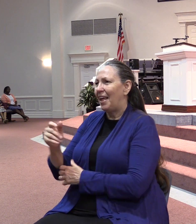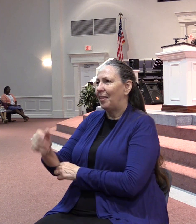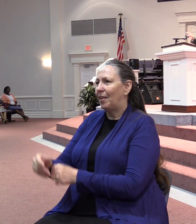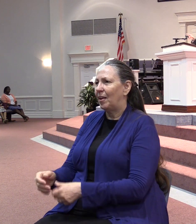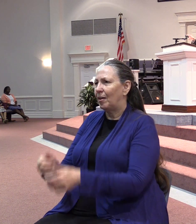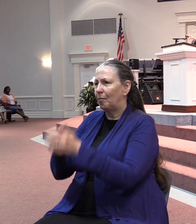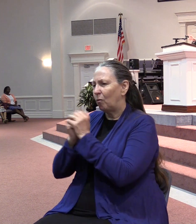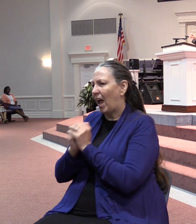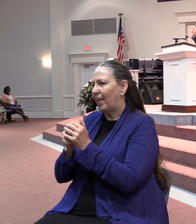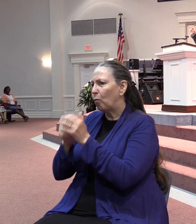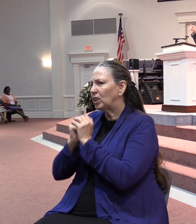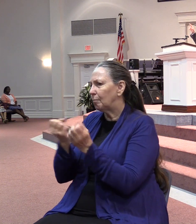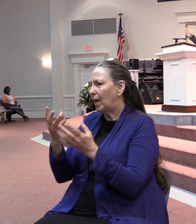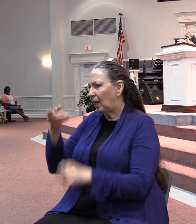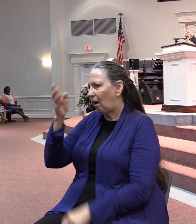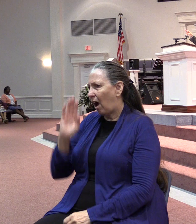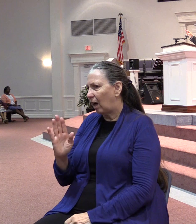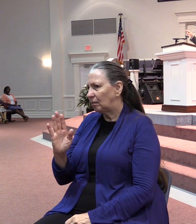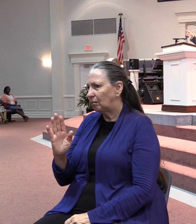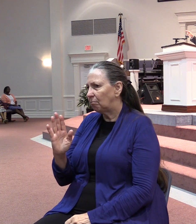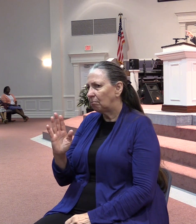son, you'll know his son, Ahab.